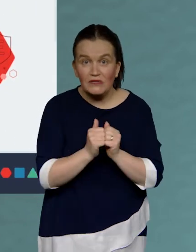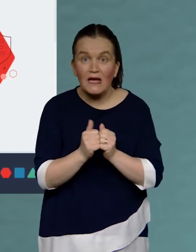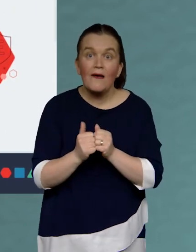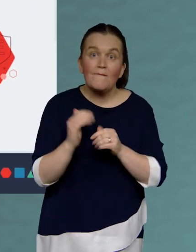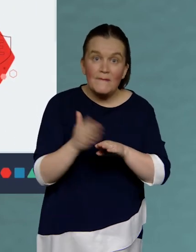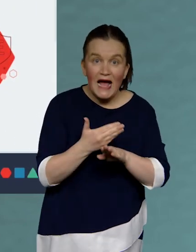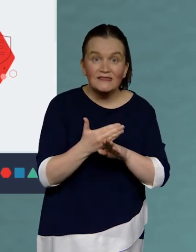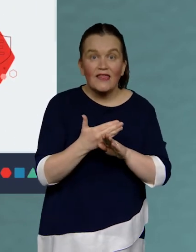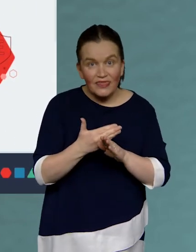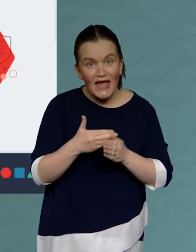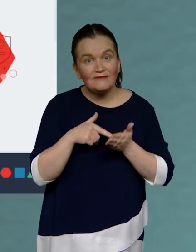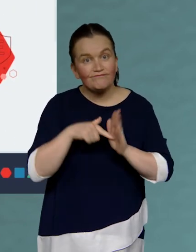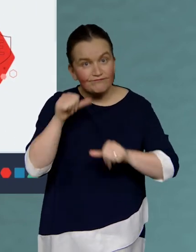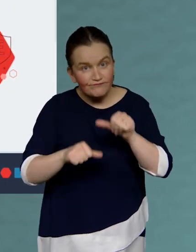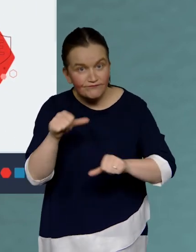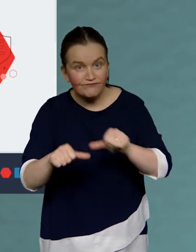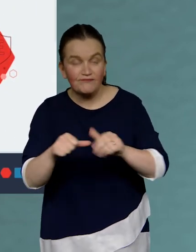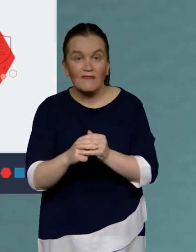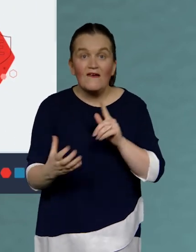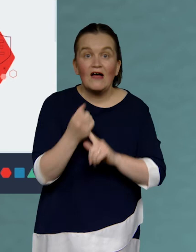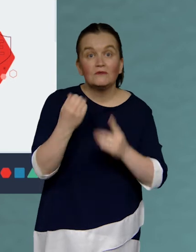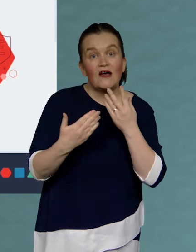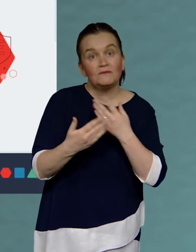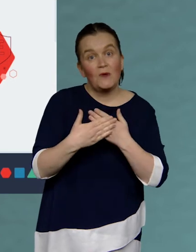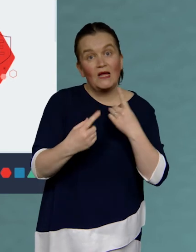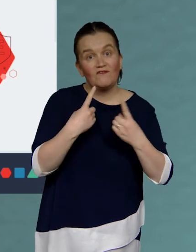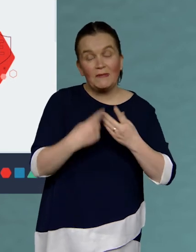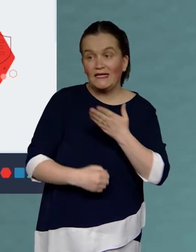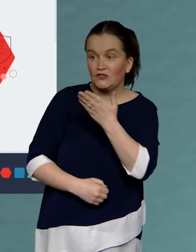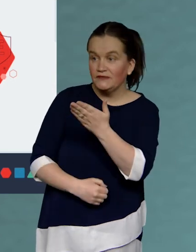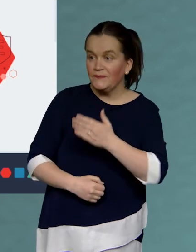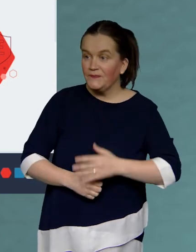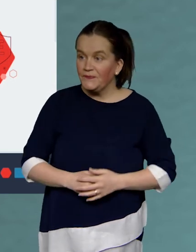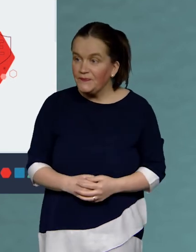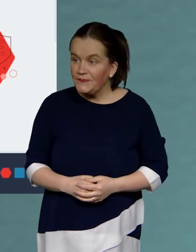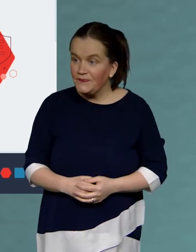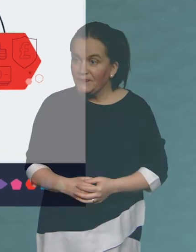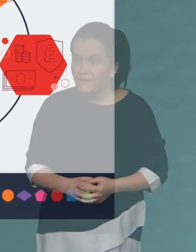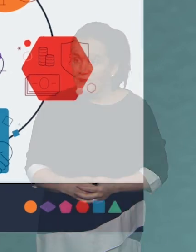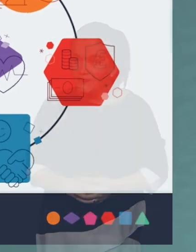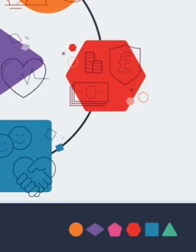allourrightsinlaw.scot and follow the conversation on Twitter with the hashtag AllOurRightsInLaw.